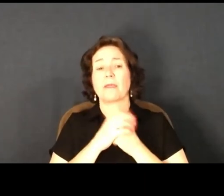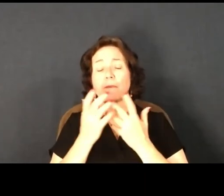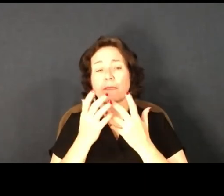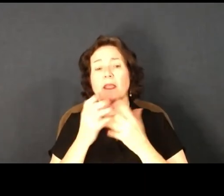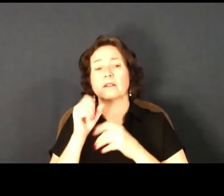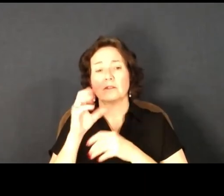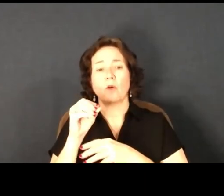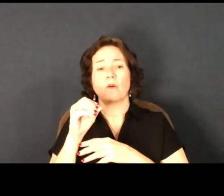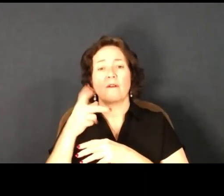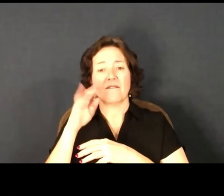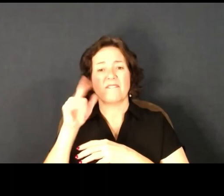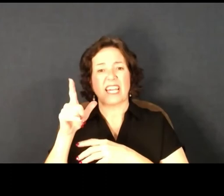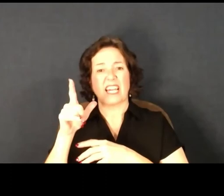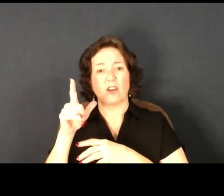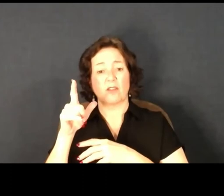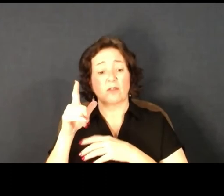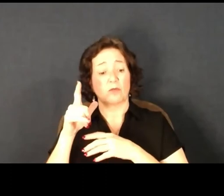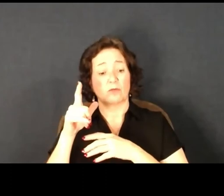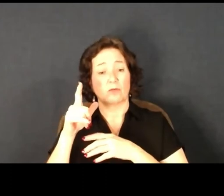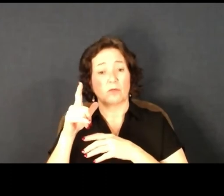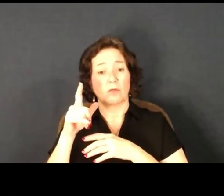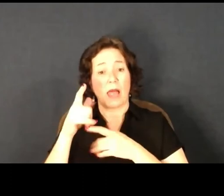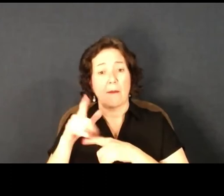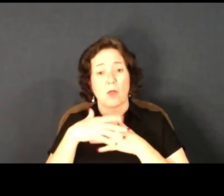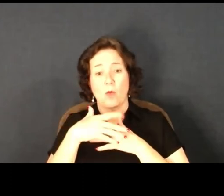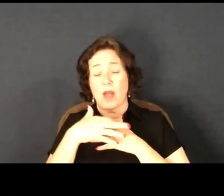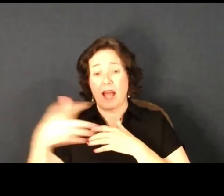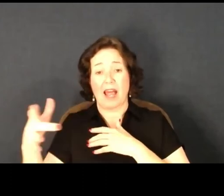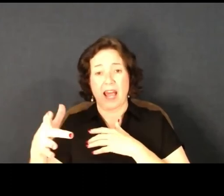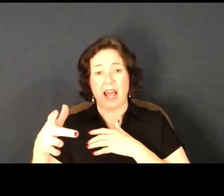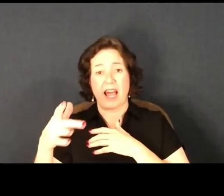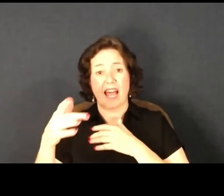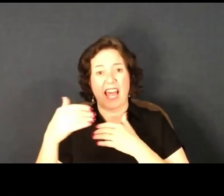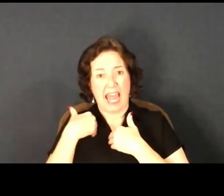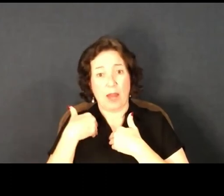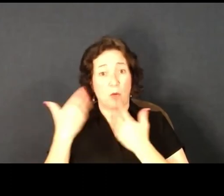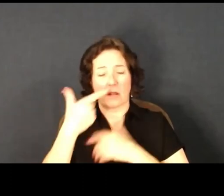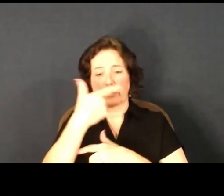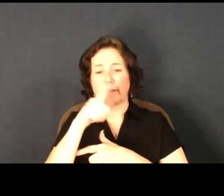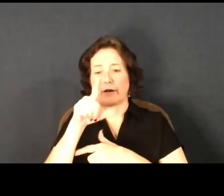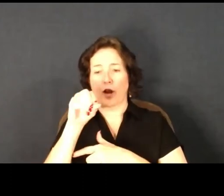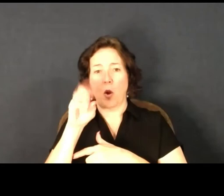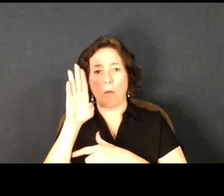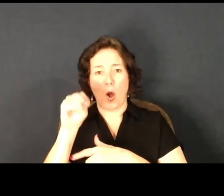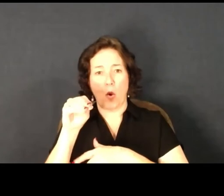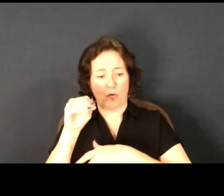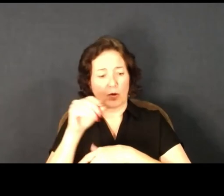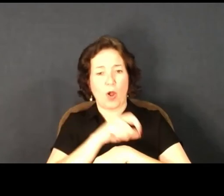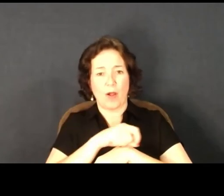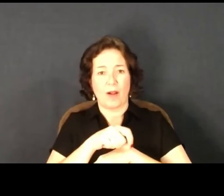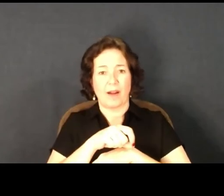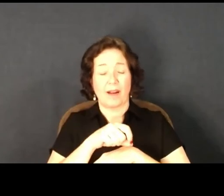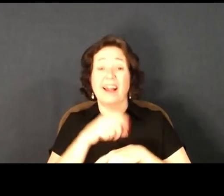Phil was left for the rest of his life with Globo on his arm. He claims that our